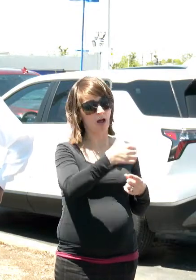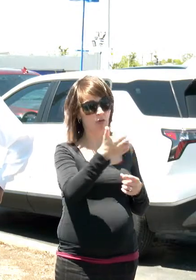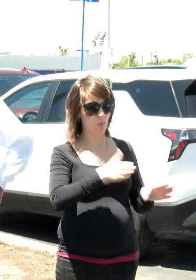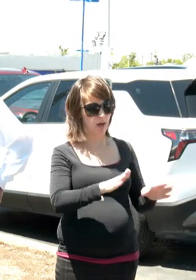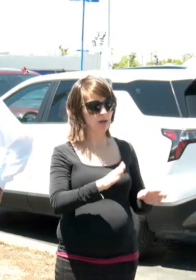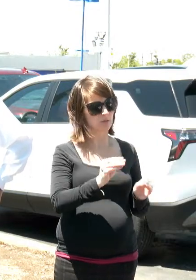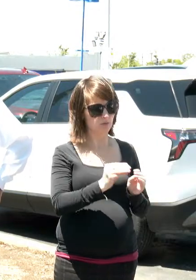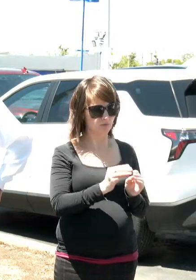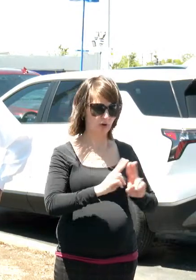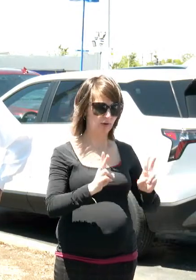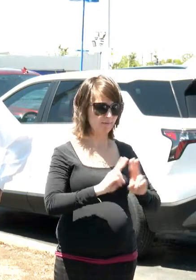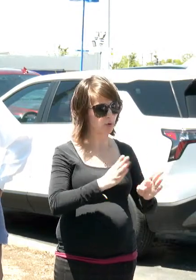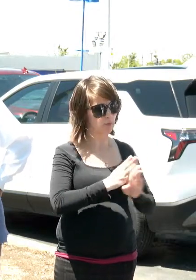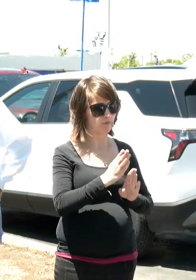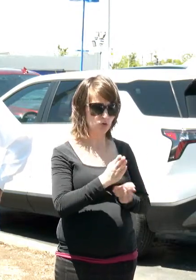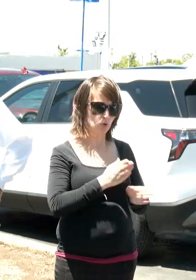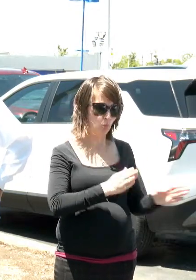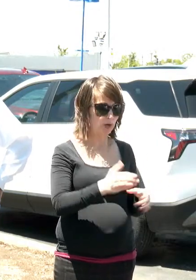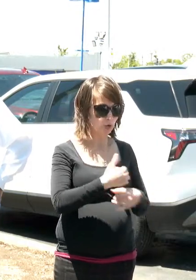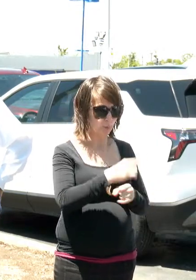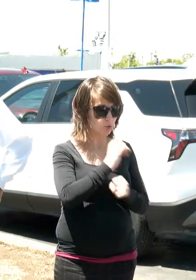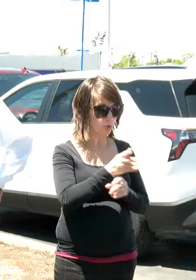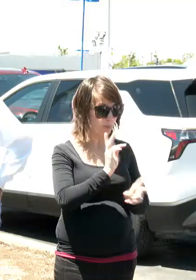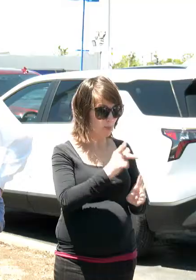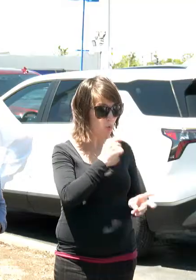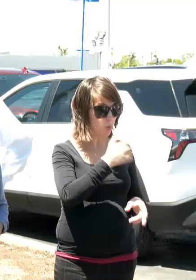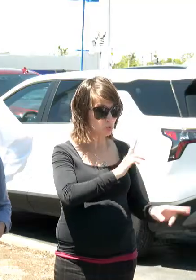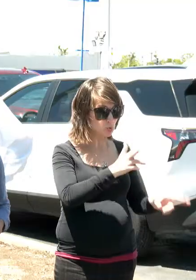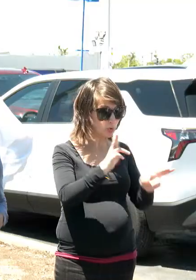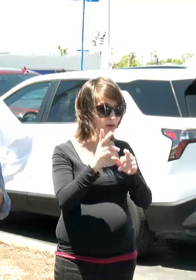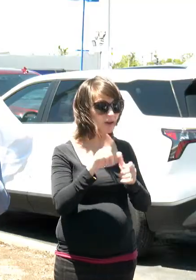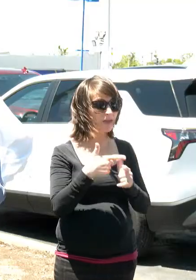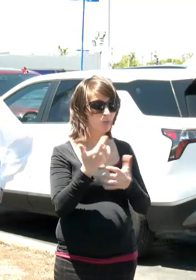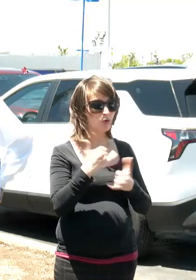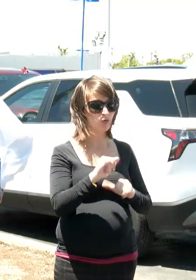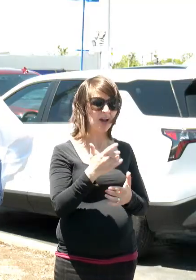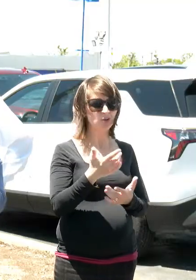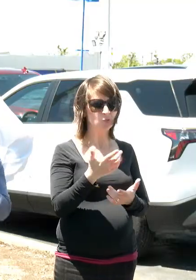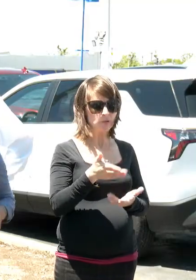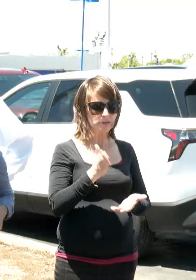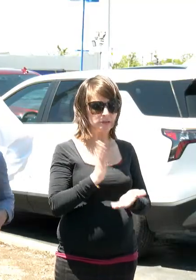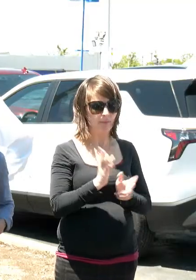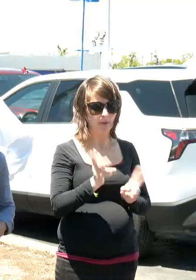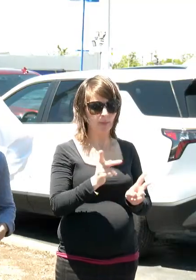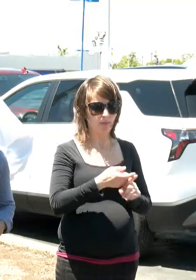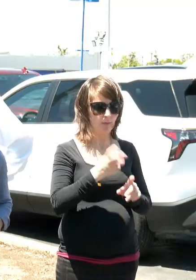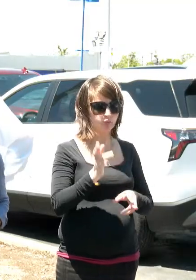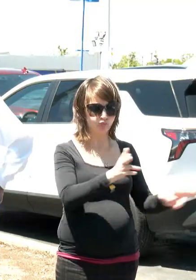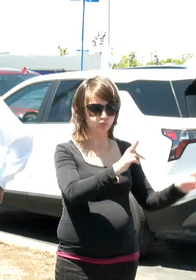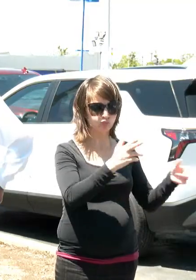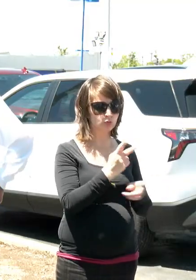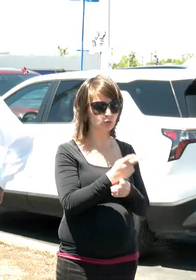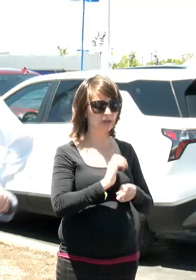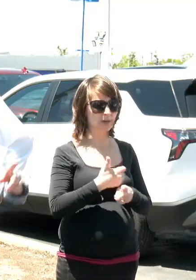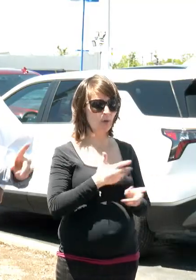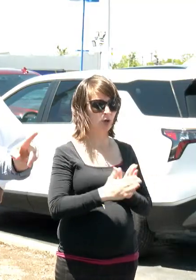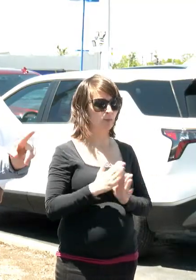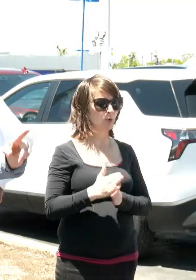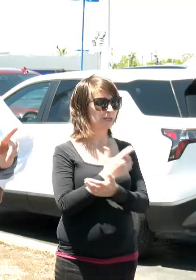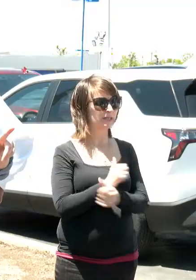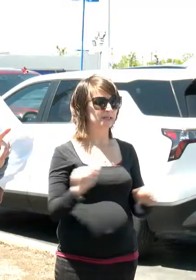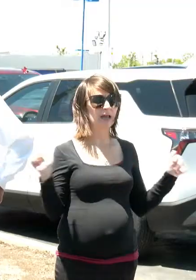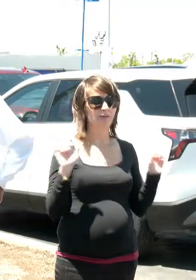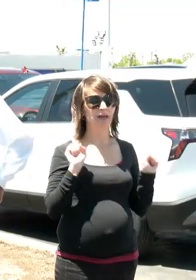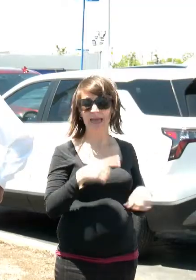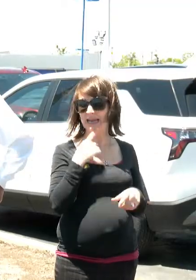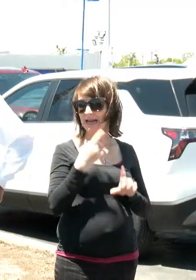manner to try to make sure that those are shooting firearms, that we can try to get the trigger pullers off the street to keep our community safer. Can I say